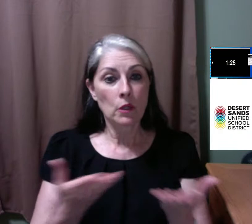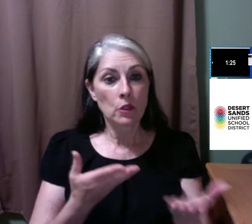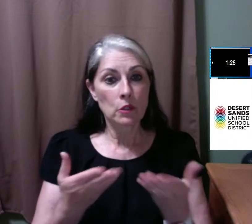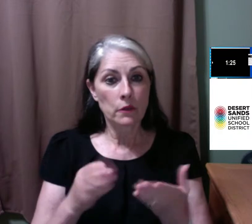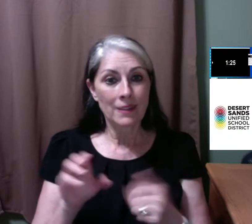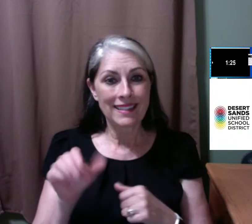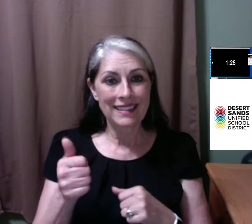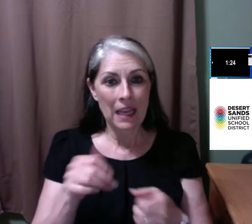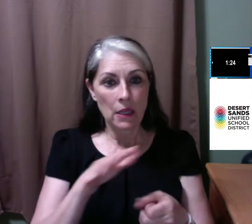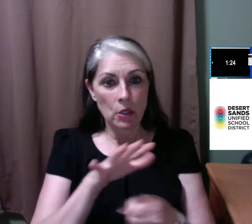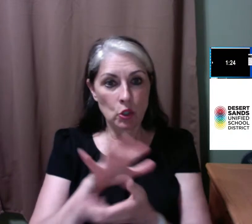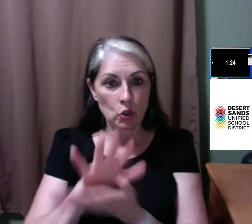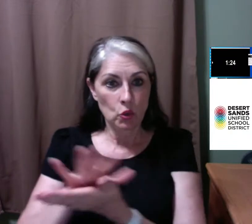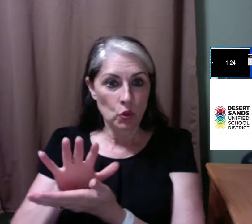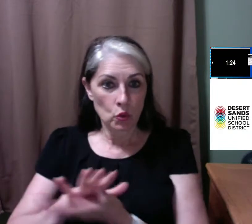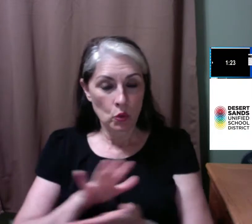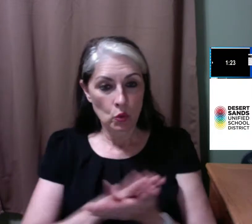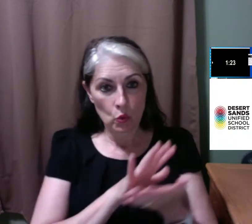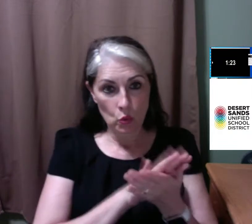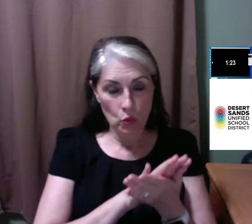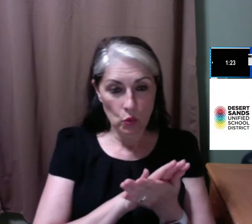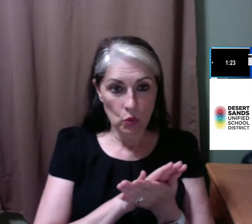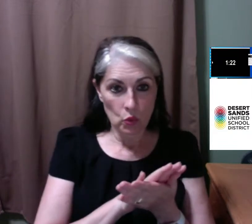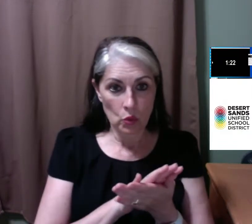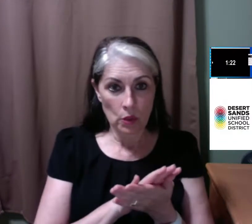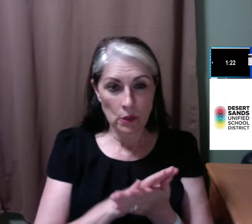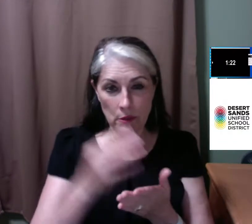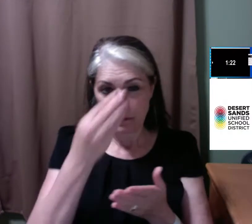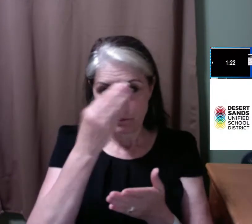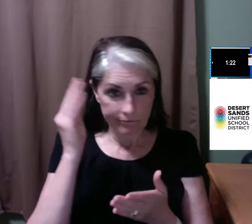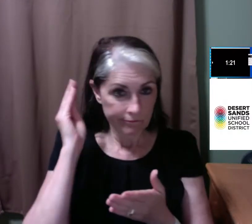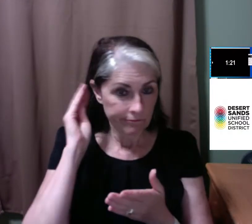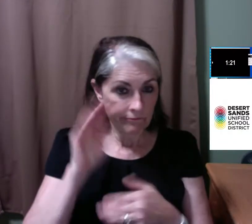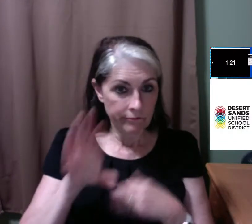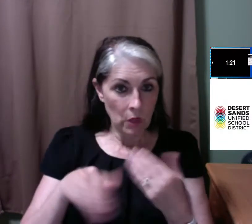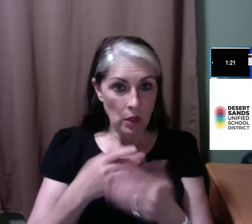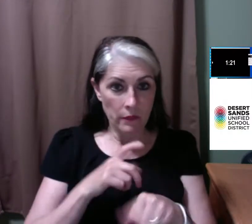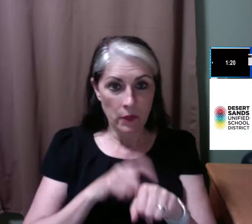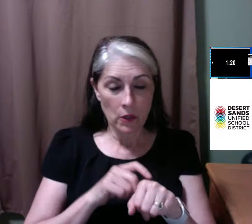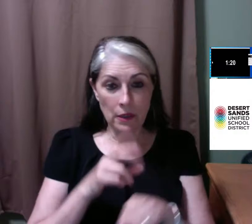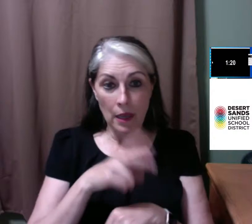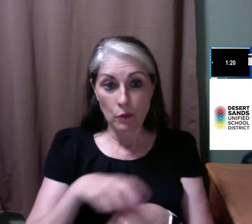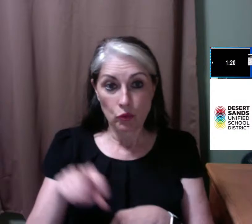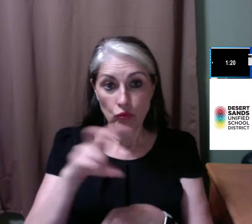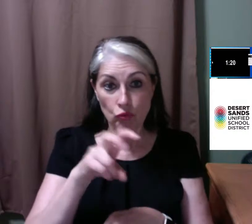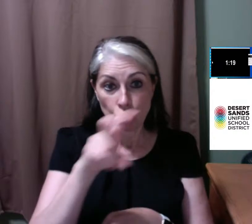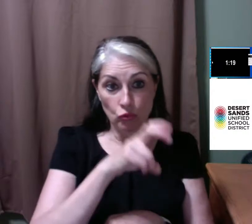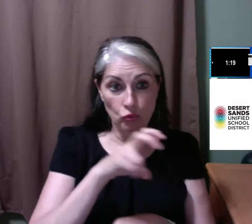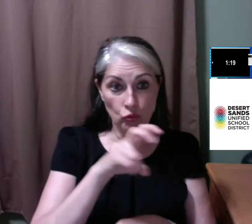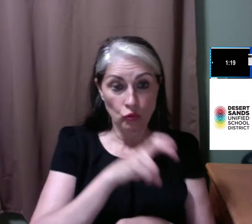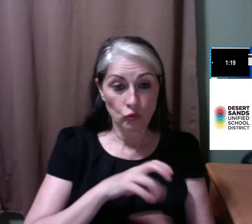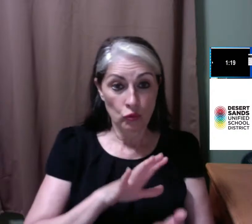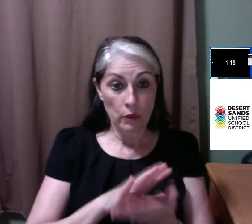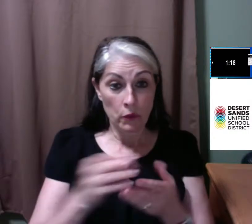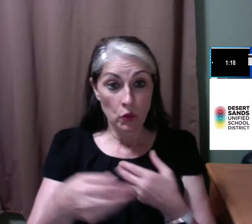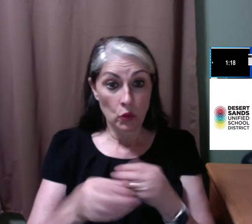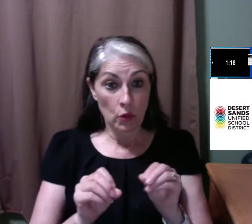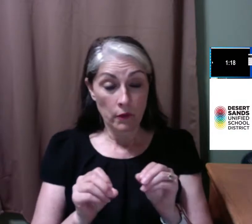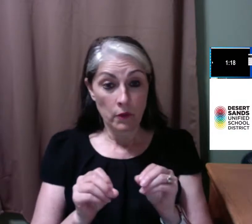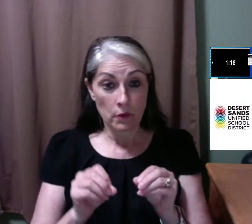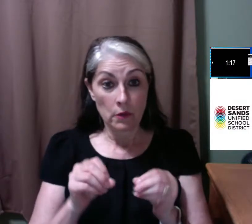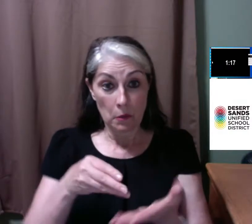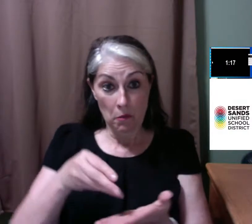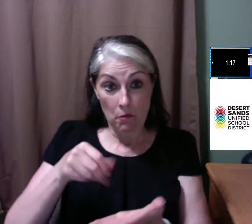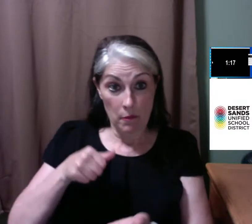10 sites. So I just want you to keep in mind that all of our time travel from each site to our office is